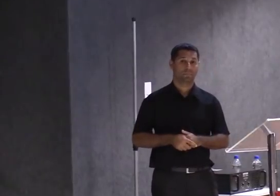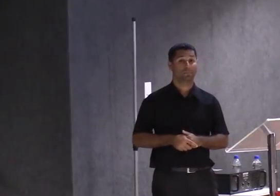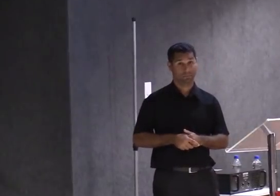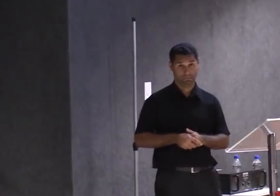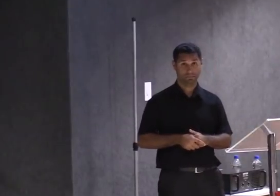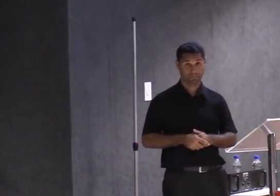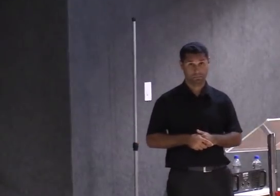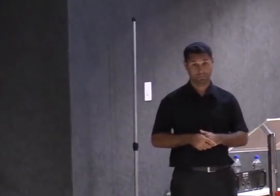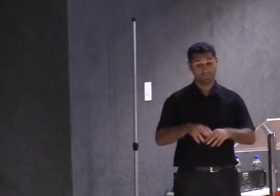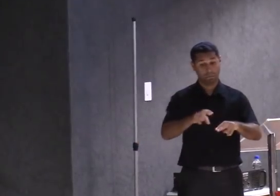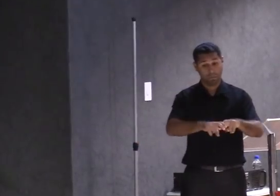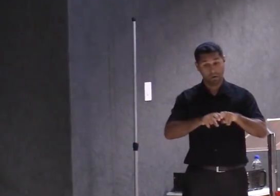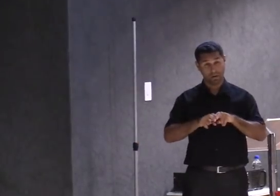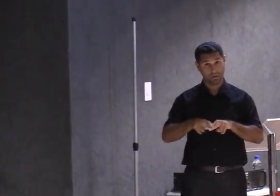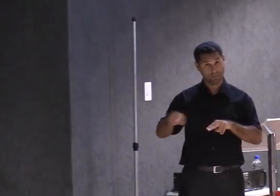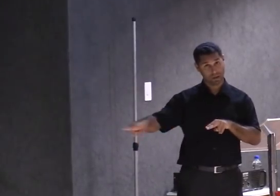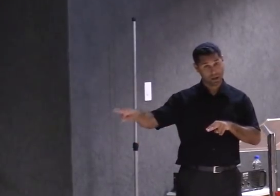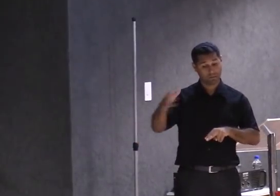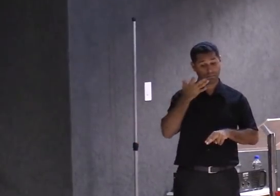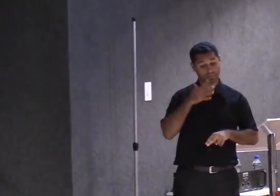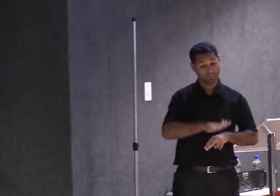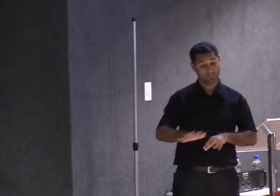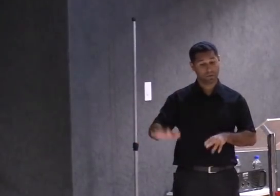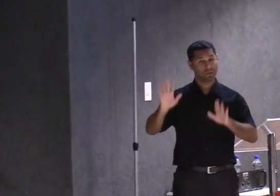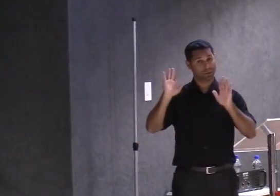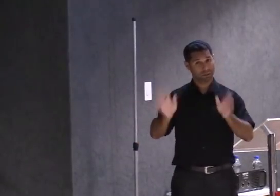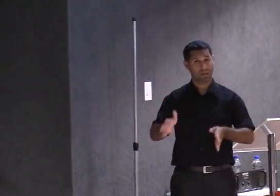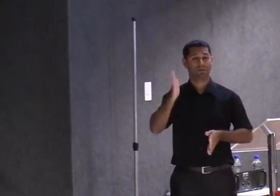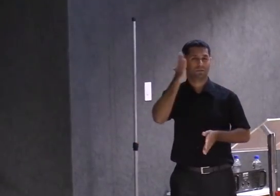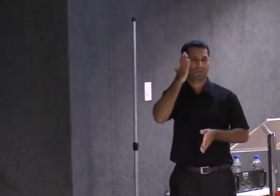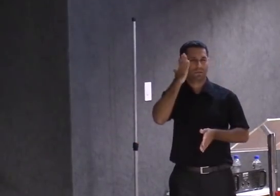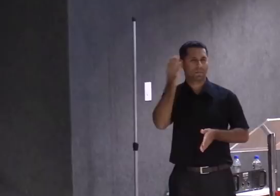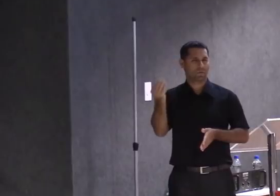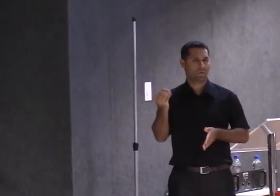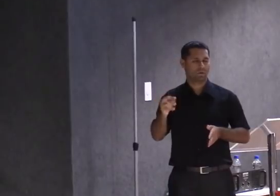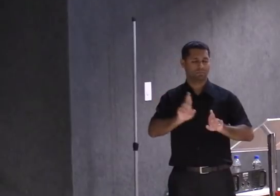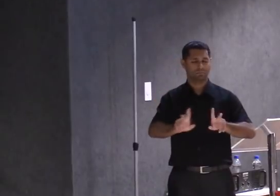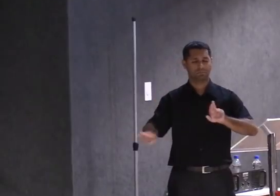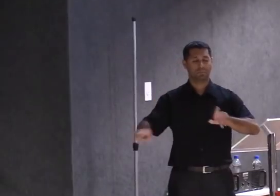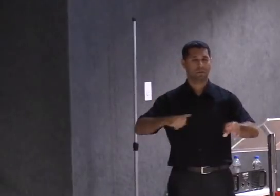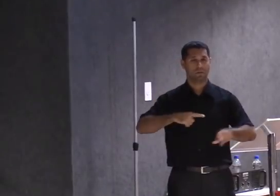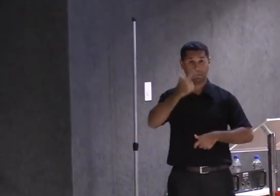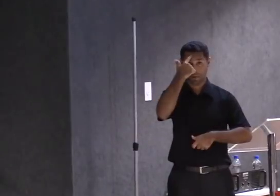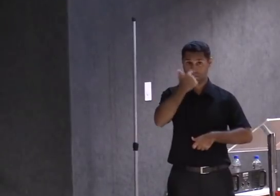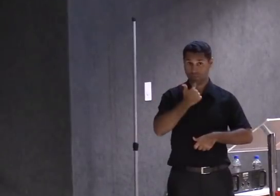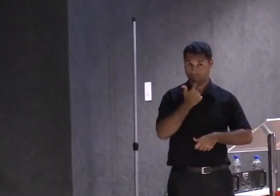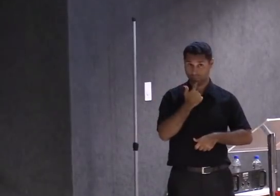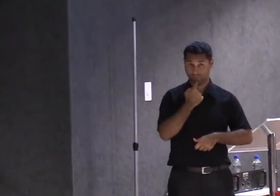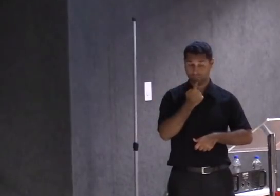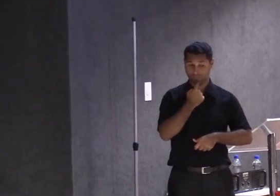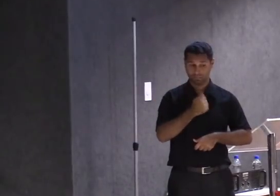já aprendem desde cedo a lidar com um diferente perfil.